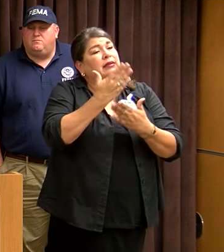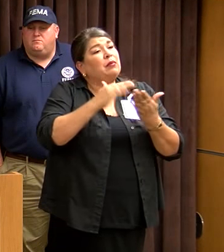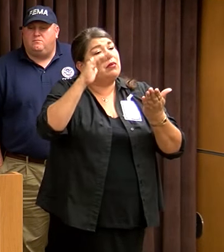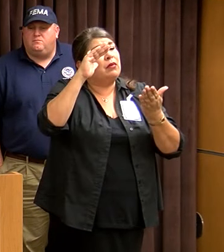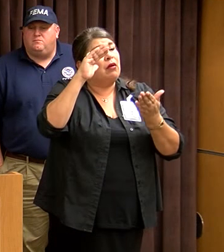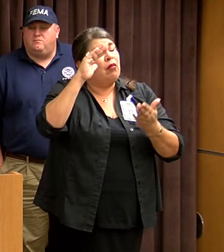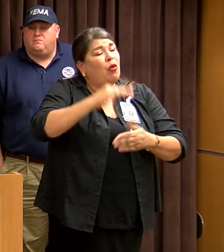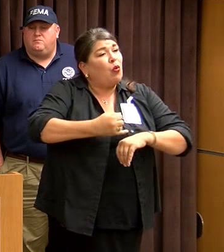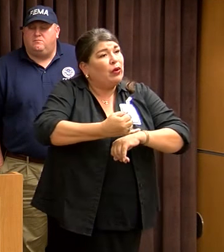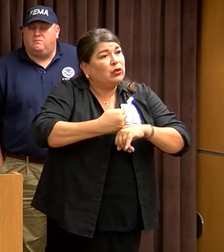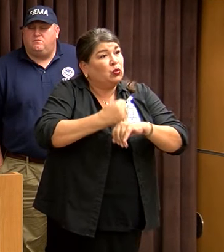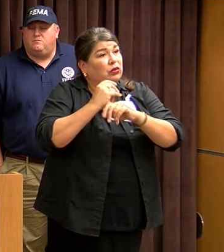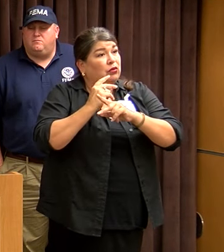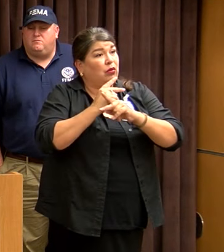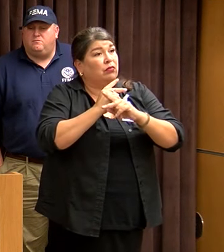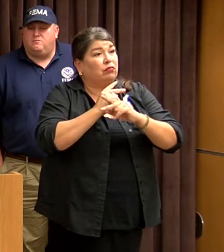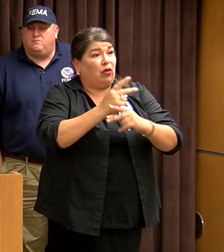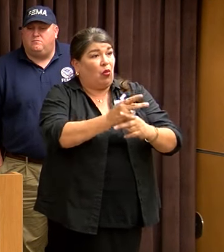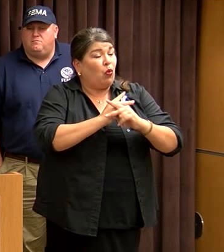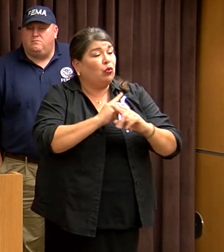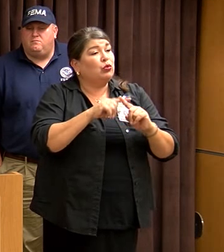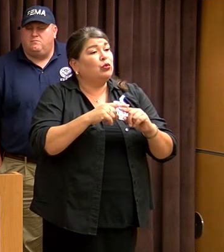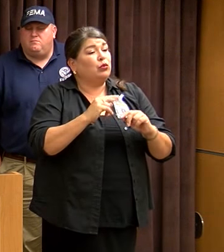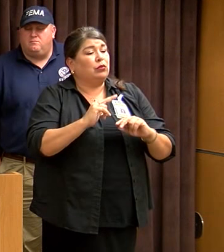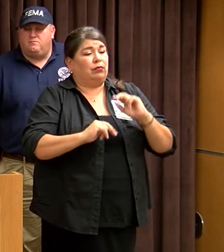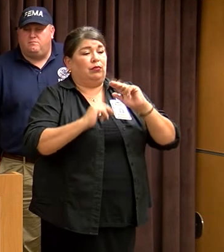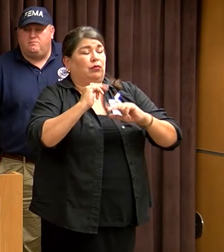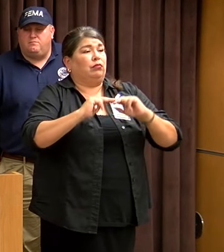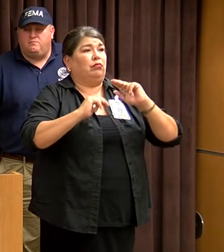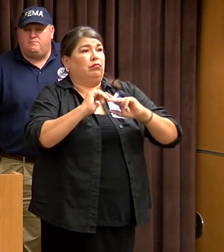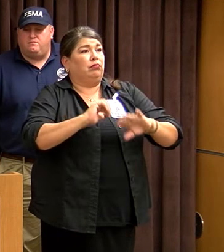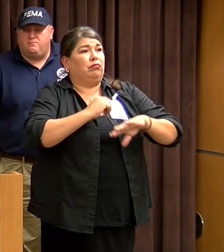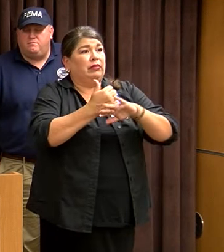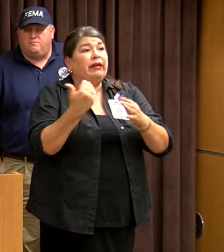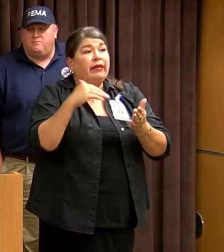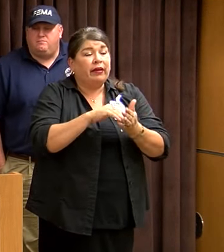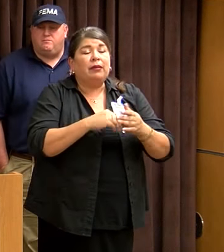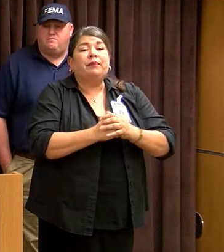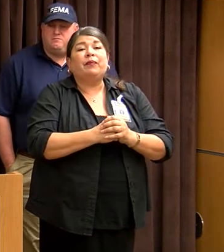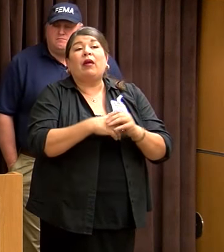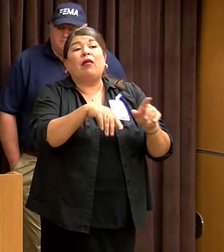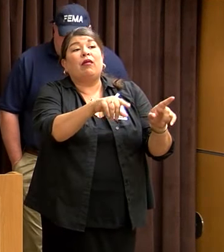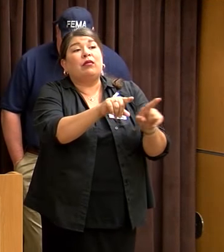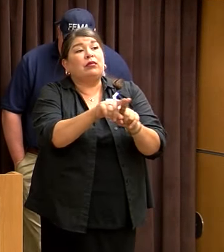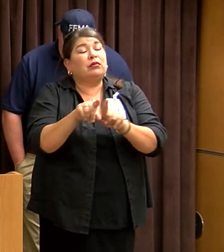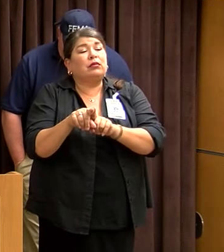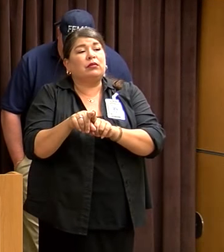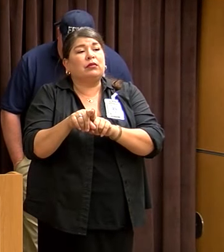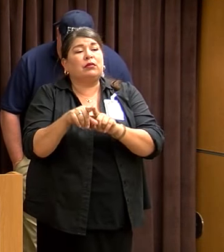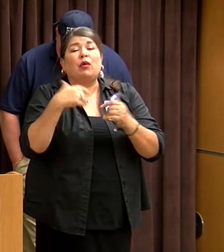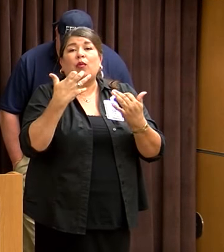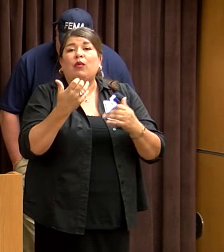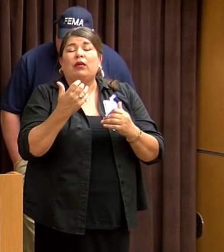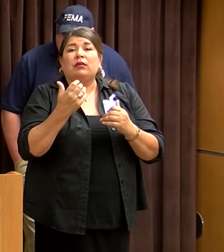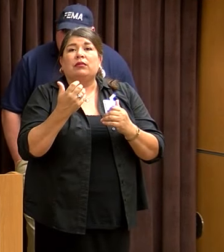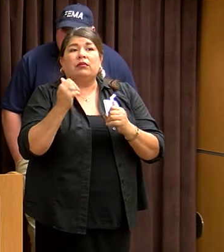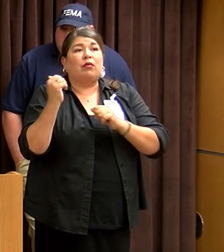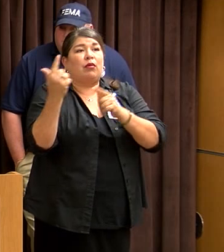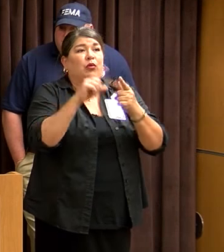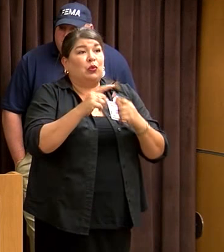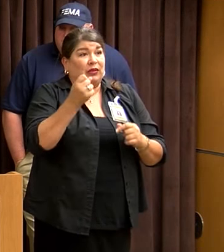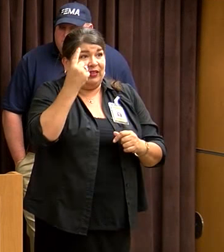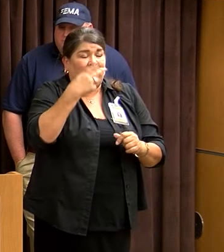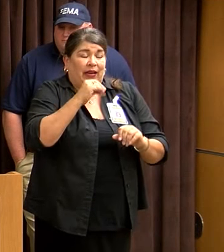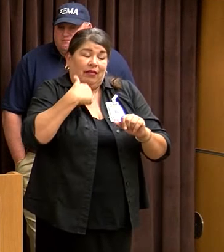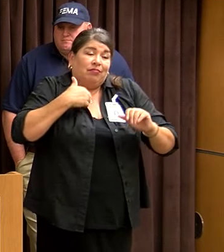low-interest loans in order to help with the rebuilding process. And sometimes, and I also want people to also understand, and